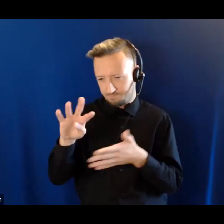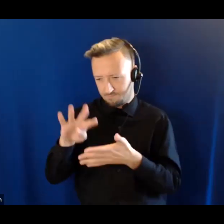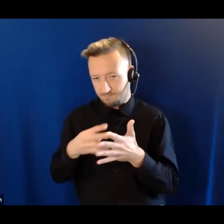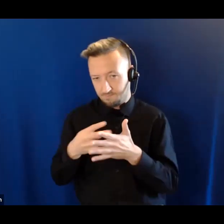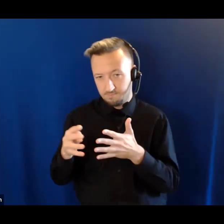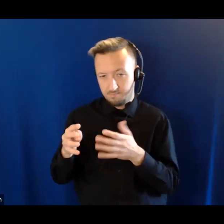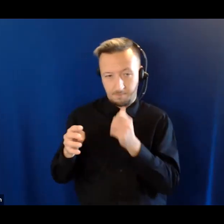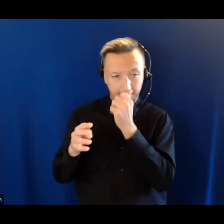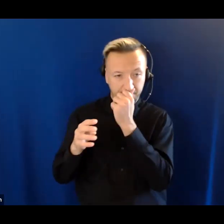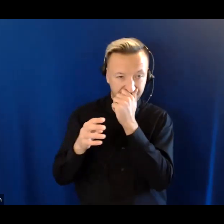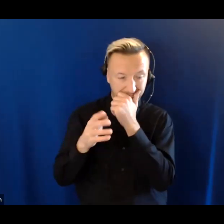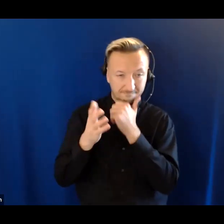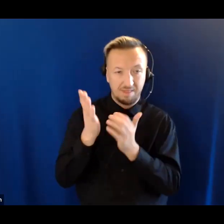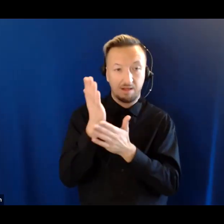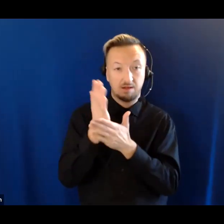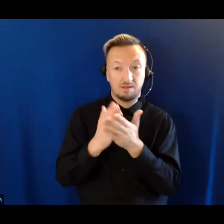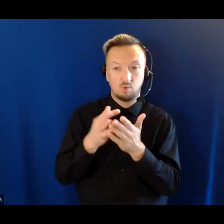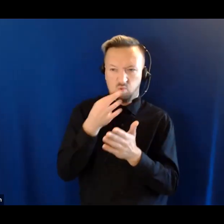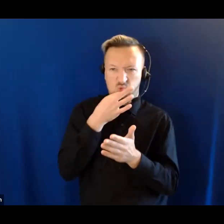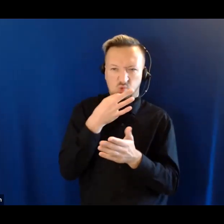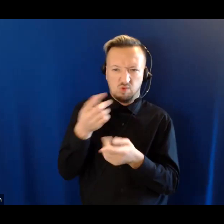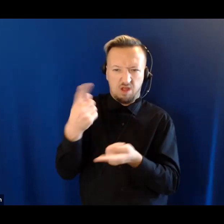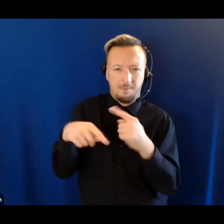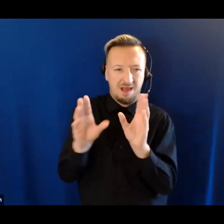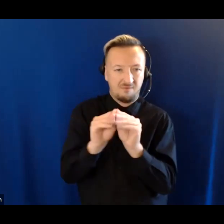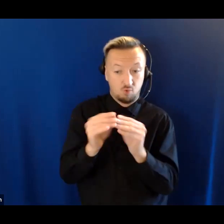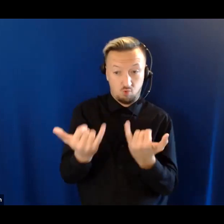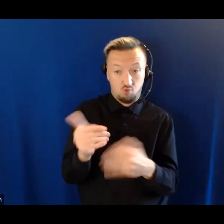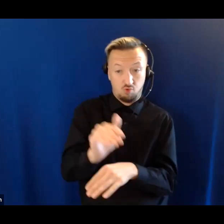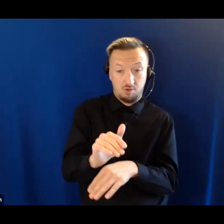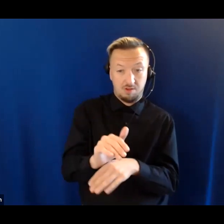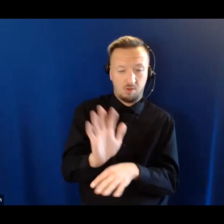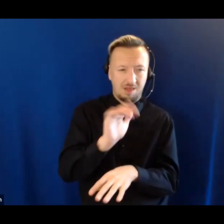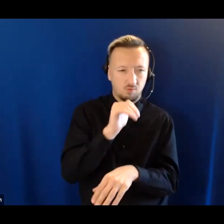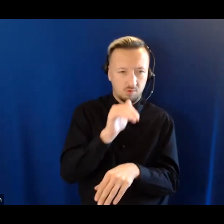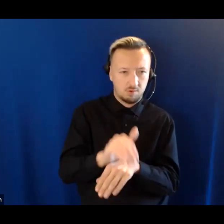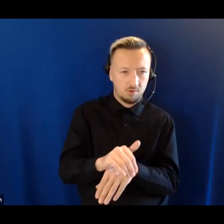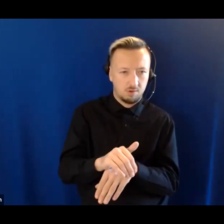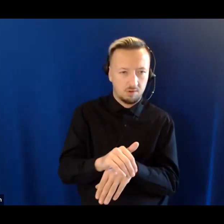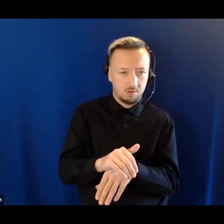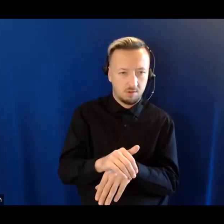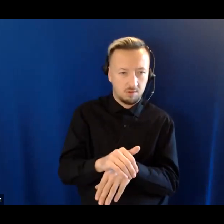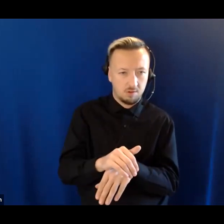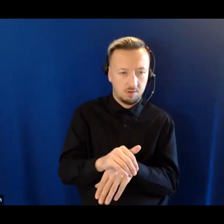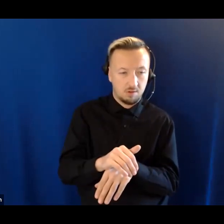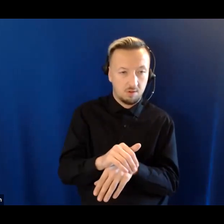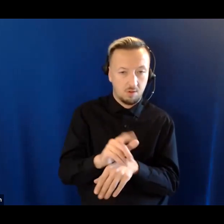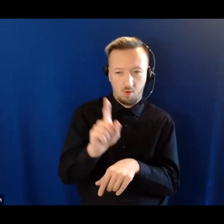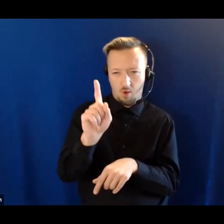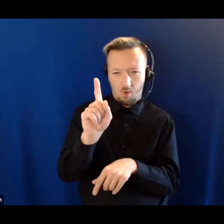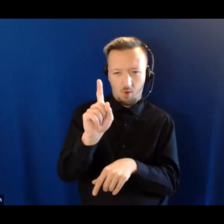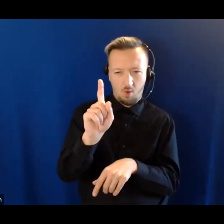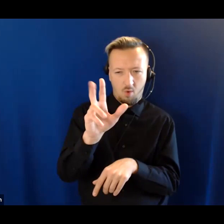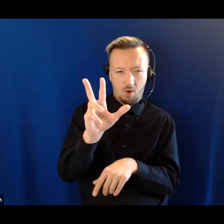and there's some conferences that are coming up, such as the one tonight, or not tonight. It's actually in at